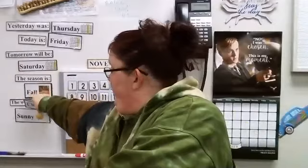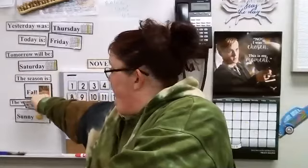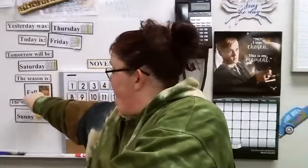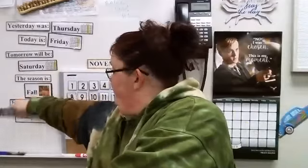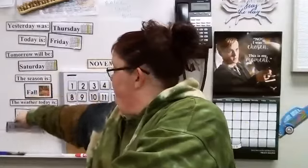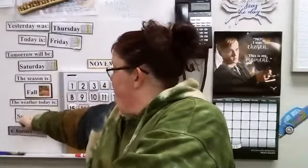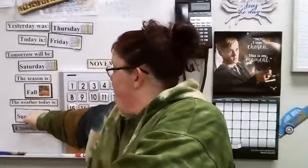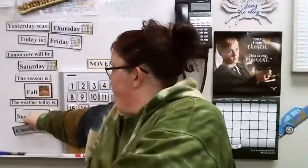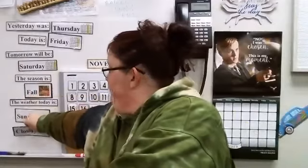cloudy.